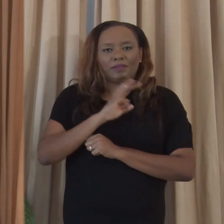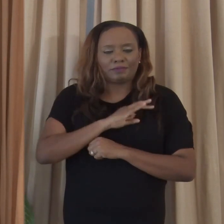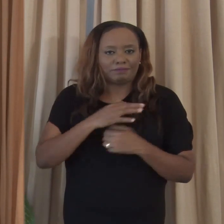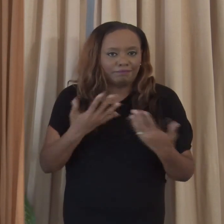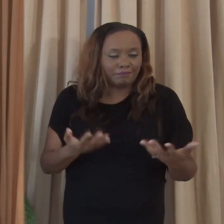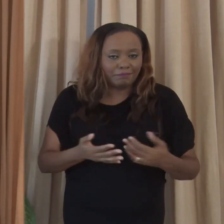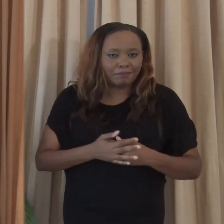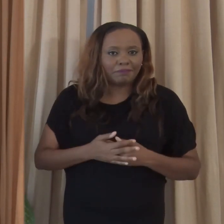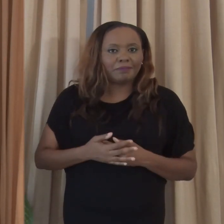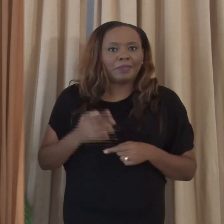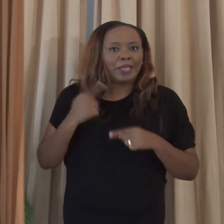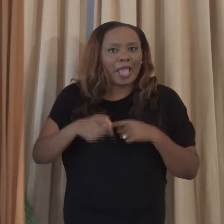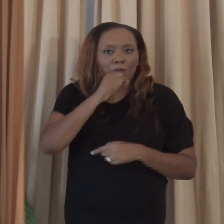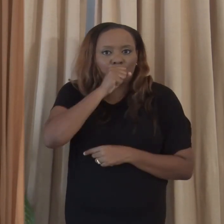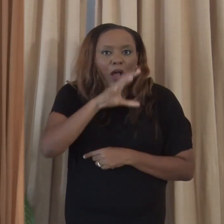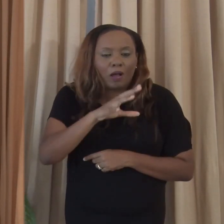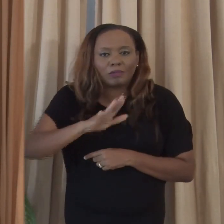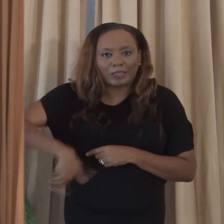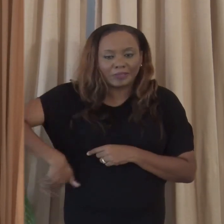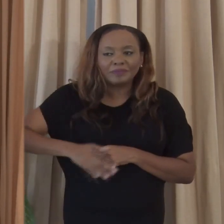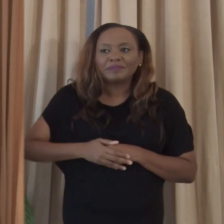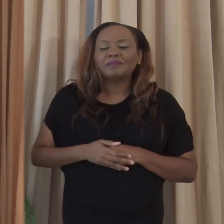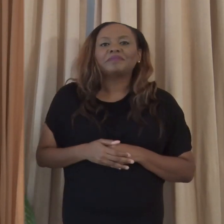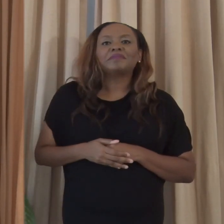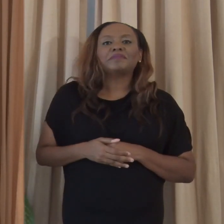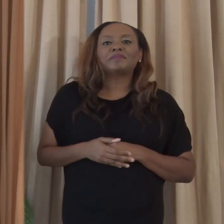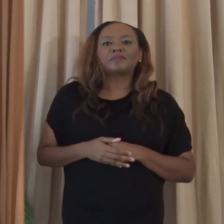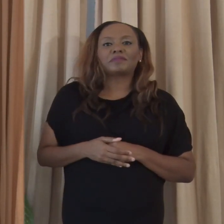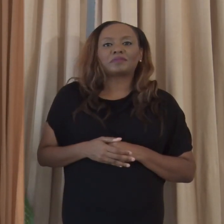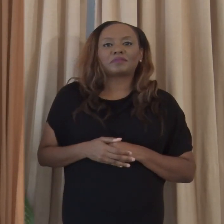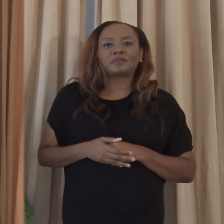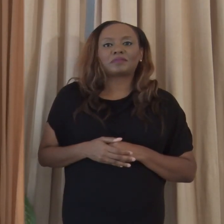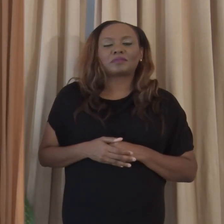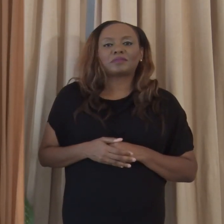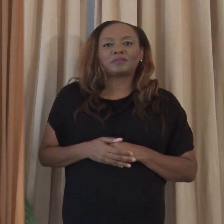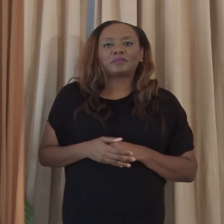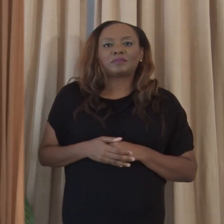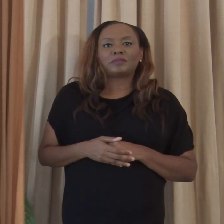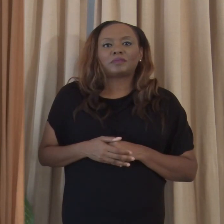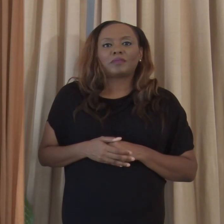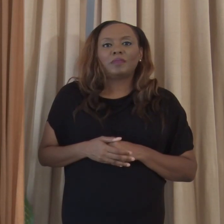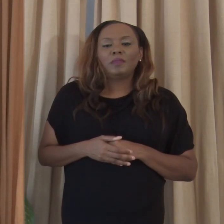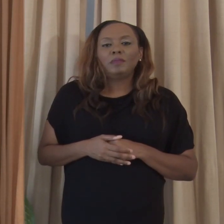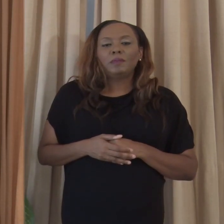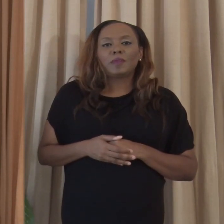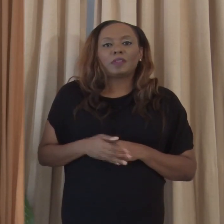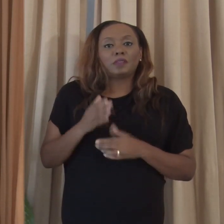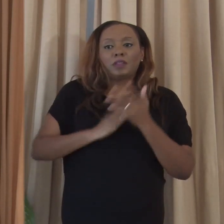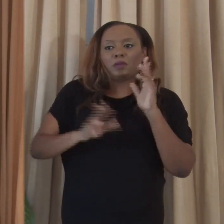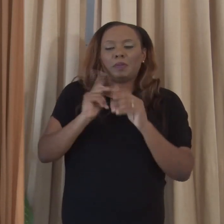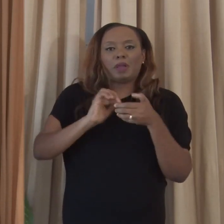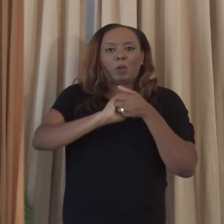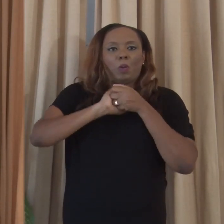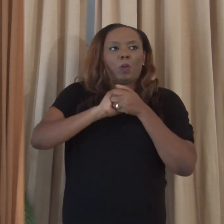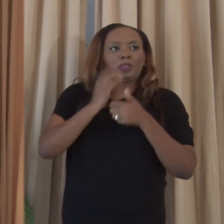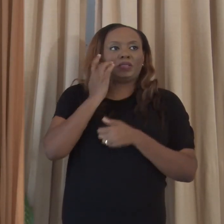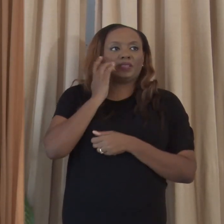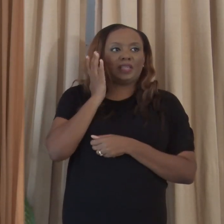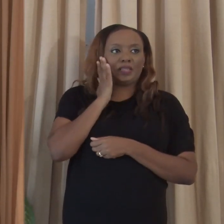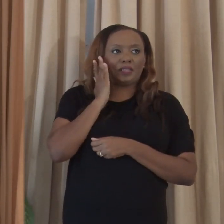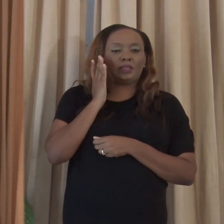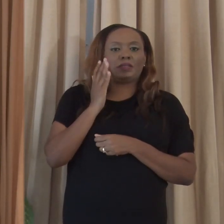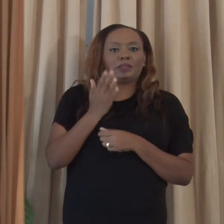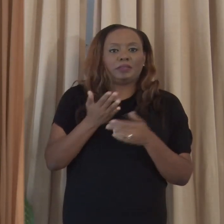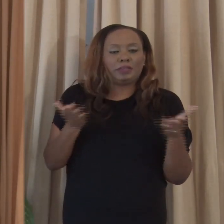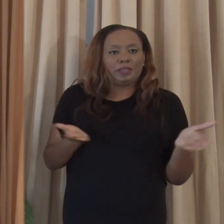are discussions ongoing in one case with the consortium that actually owns it, so that some of the people who own it and are